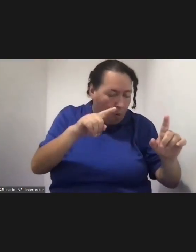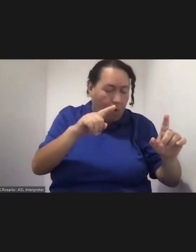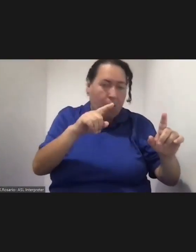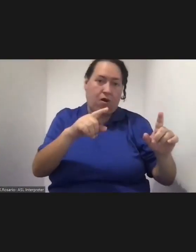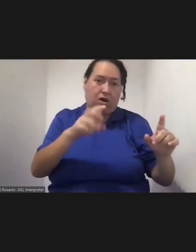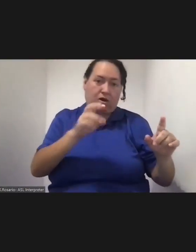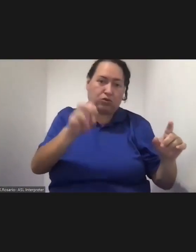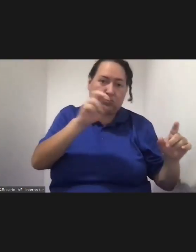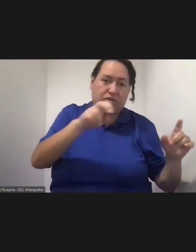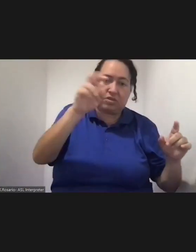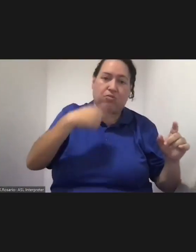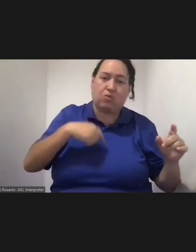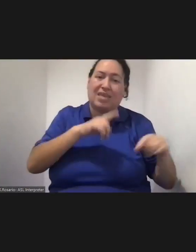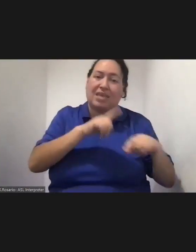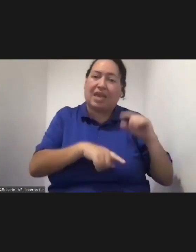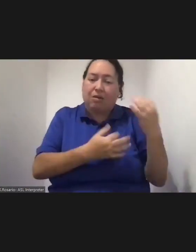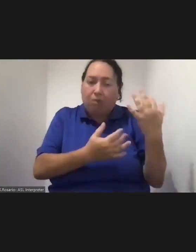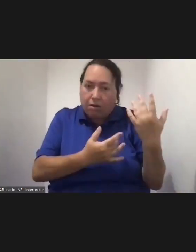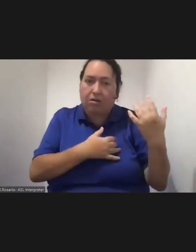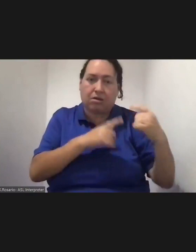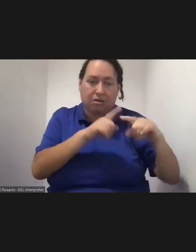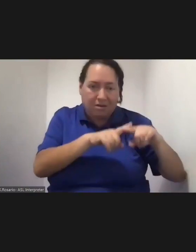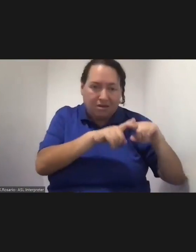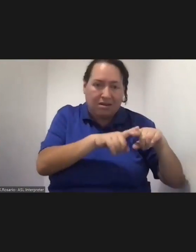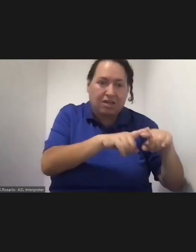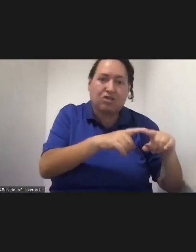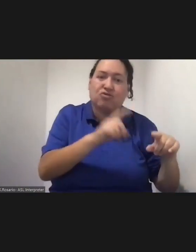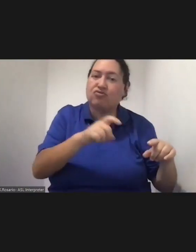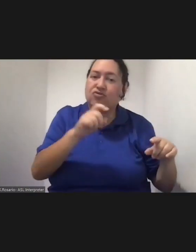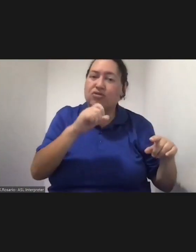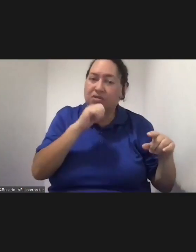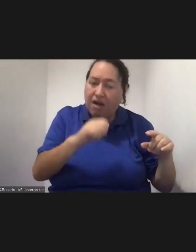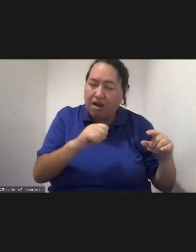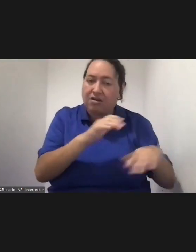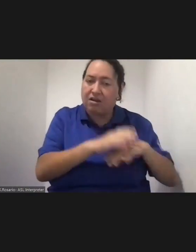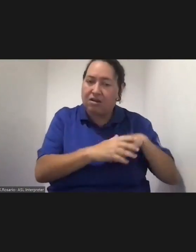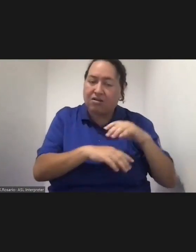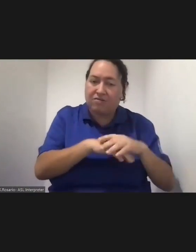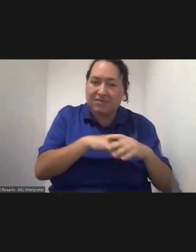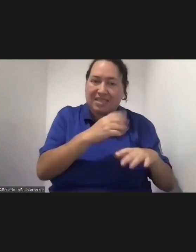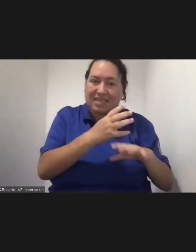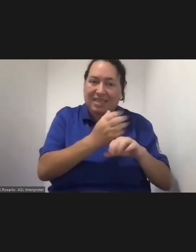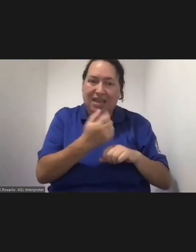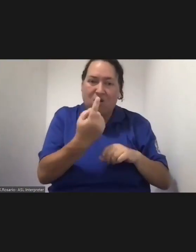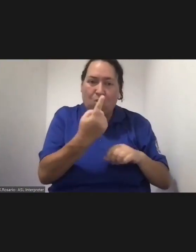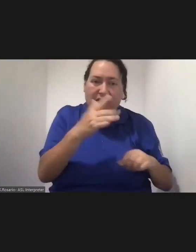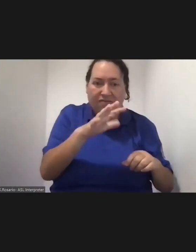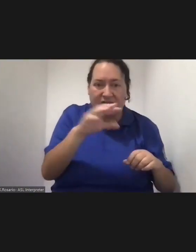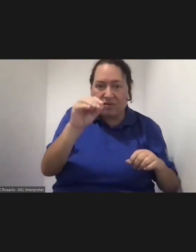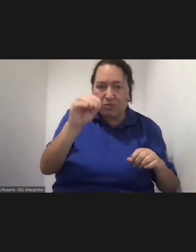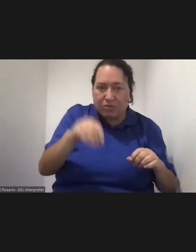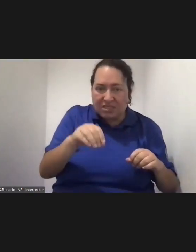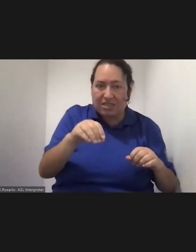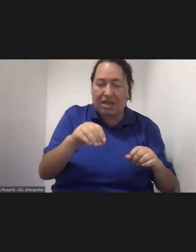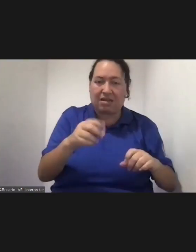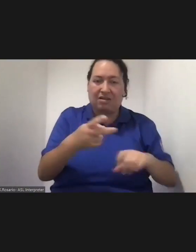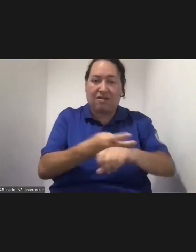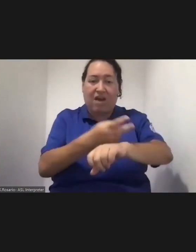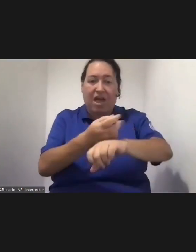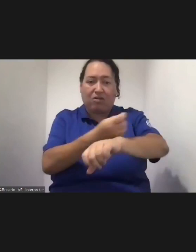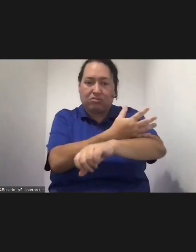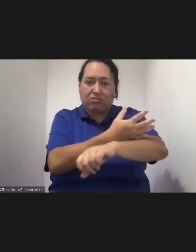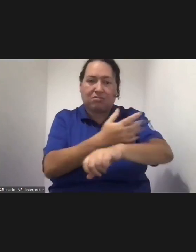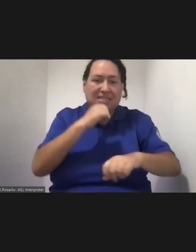on this effort alone. We cannot and should not take comfort in achieving 50% while the virus has not been fully